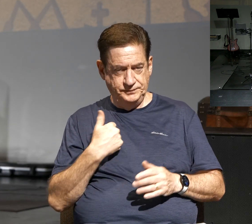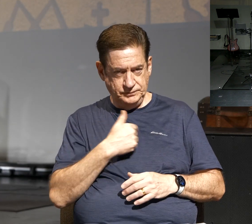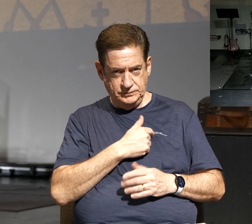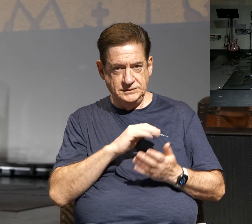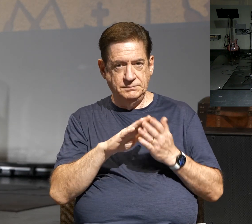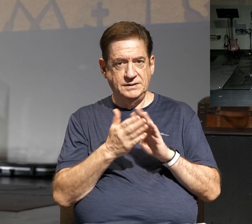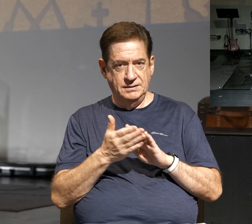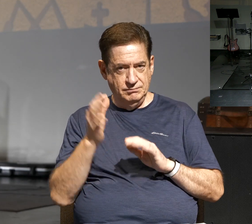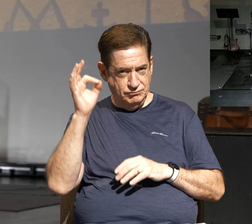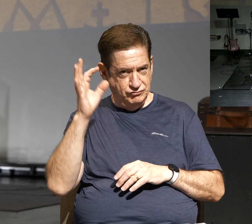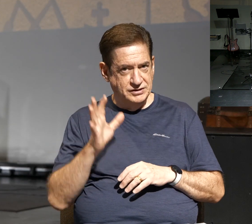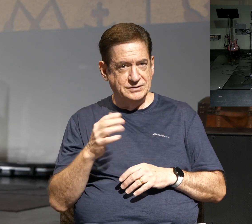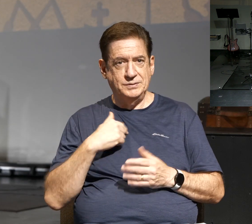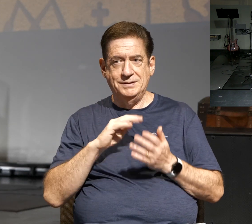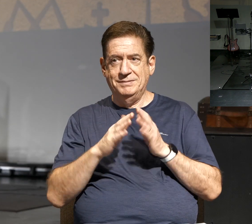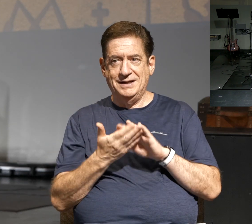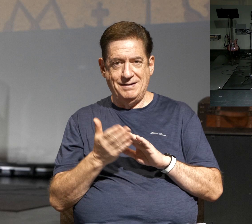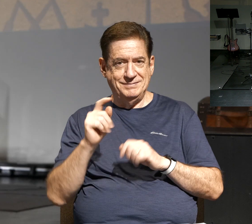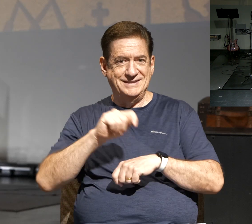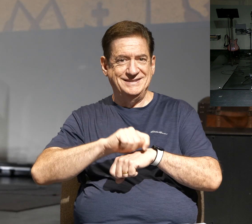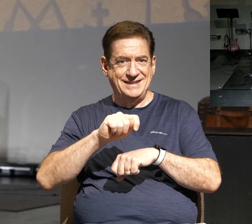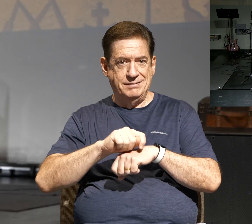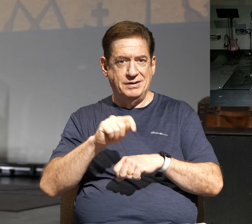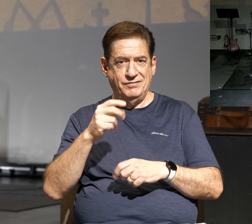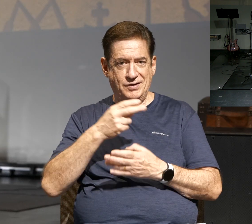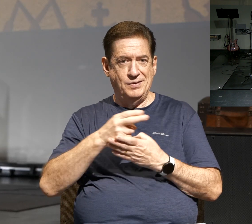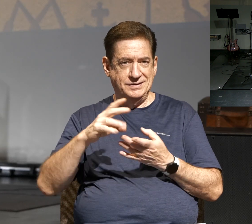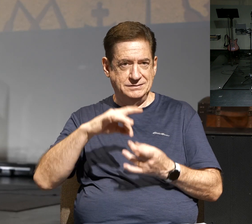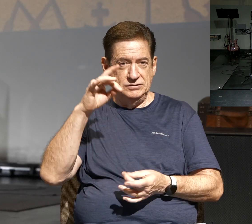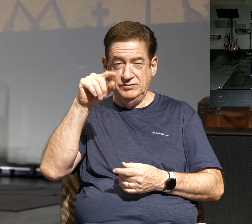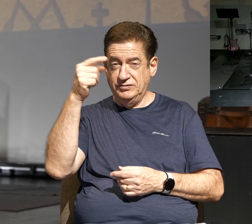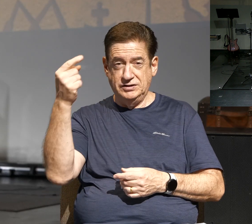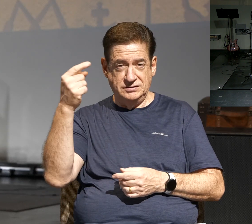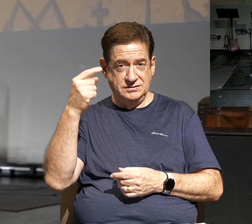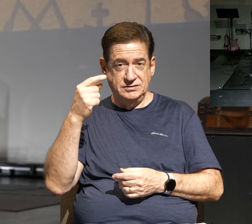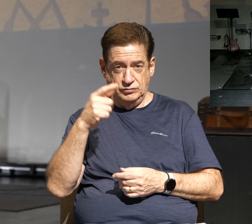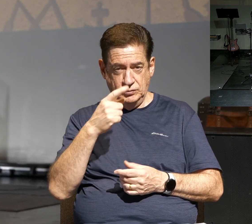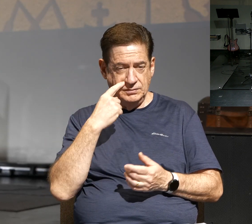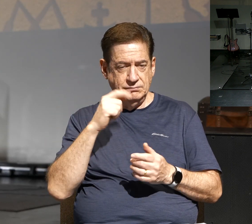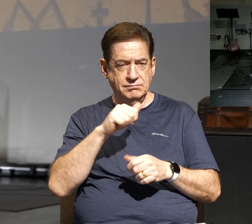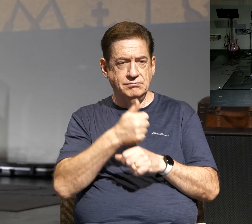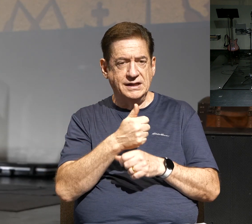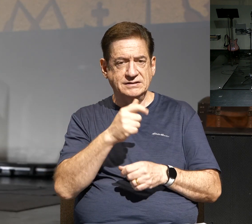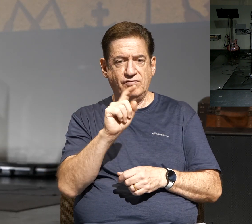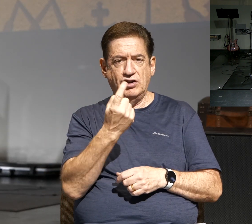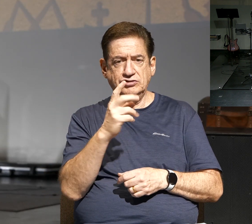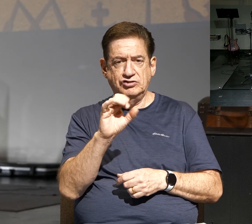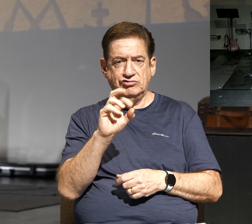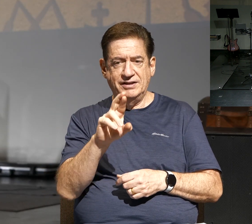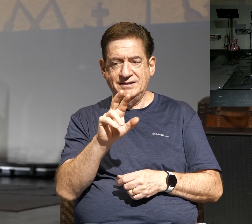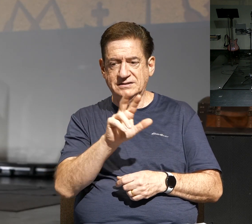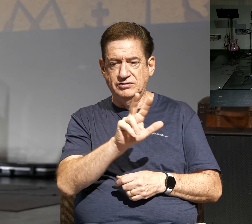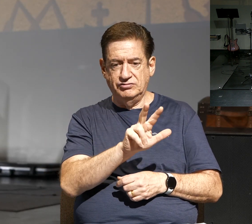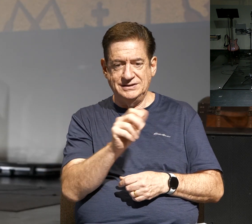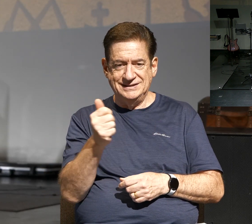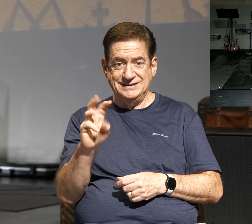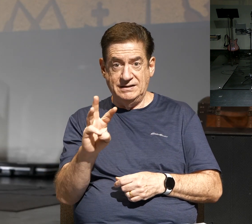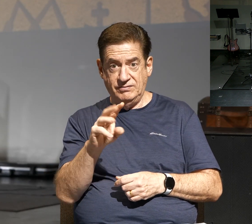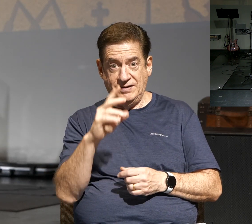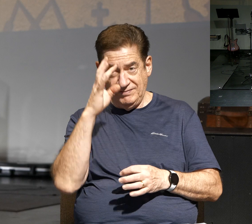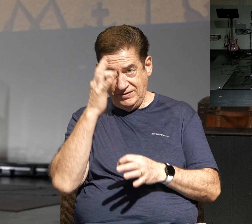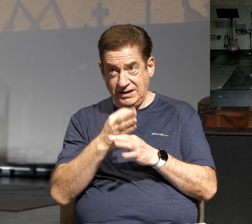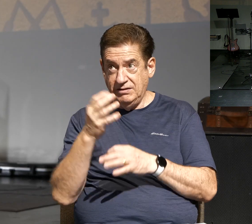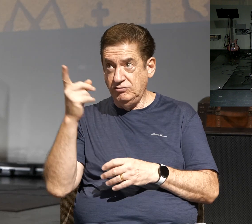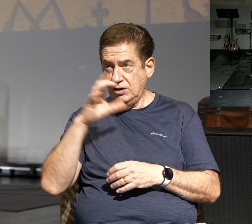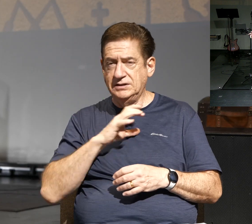we become priests, we become the temple of the Holy Spirit first and foremost. We know that based on 1 Corinthians 3:16. So when we put our faith in Christ, the Holy Spirit